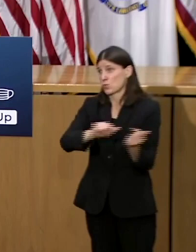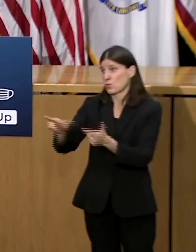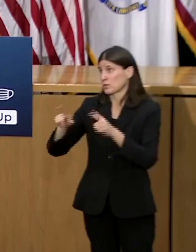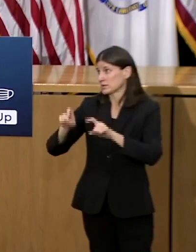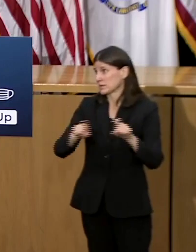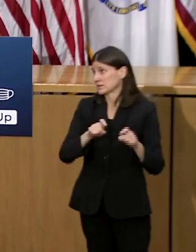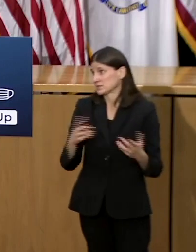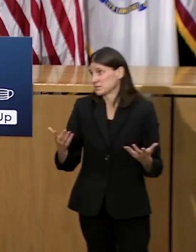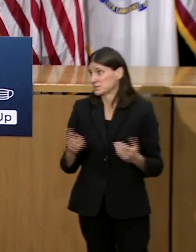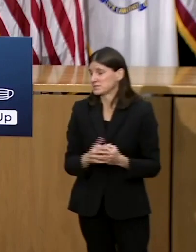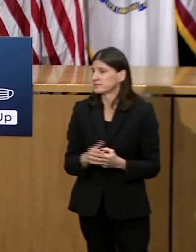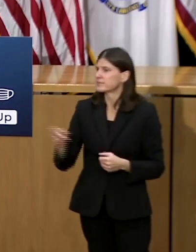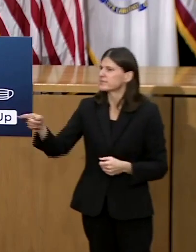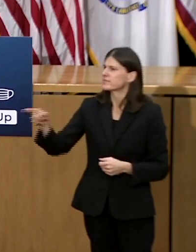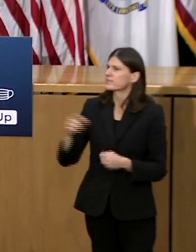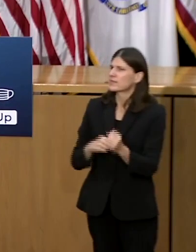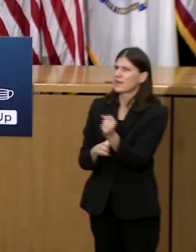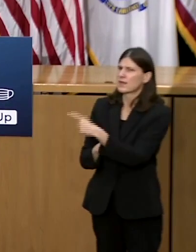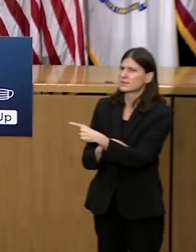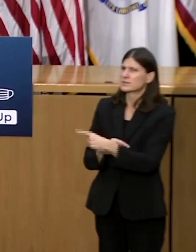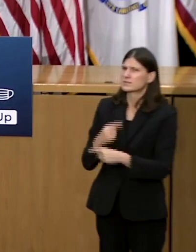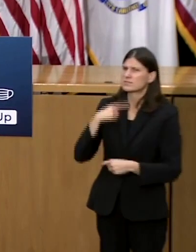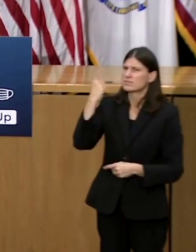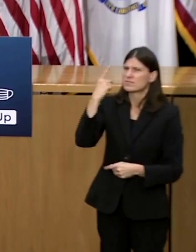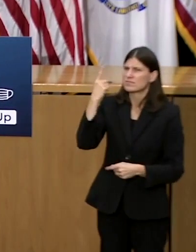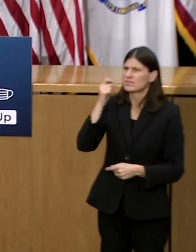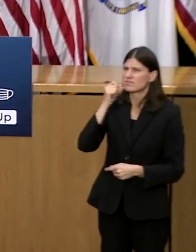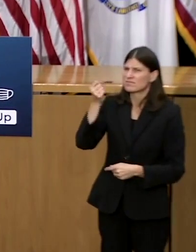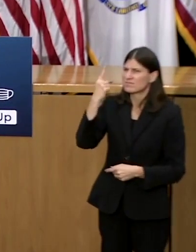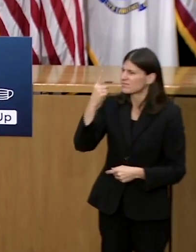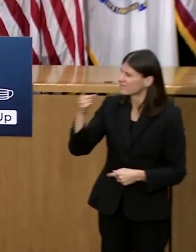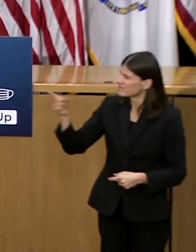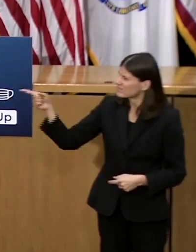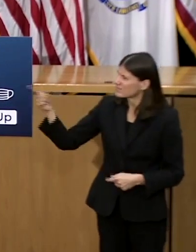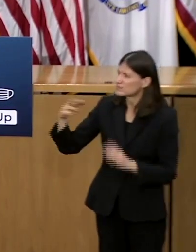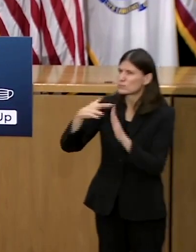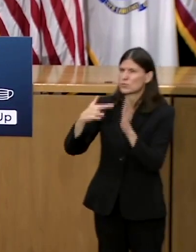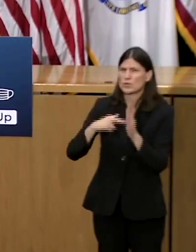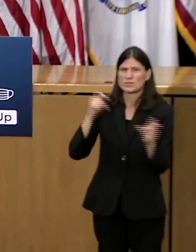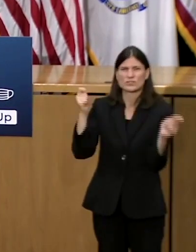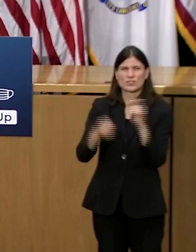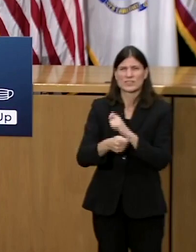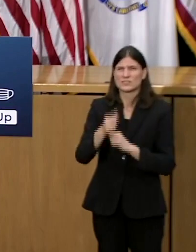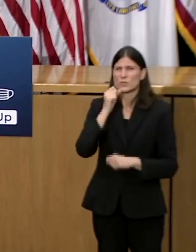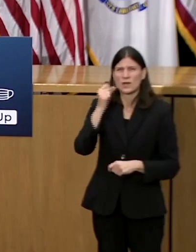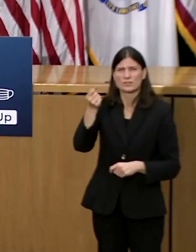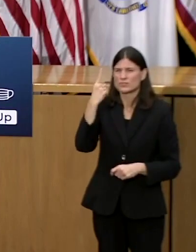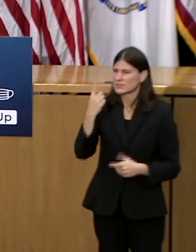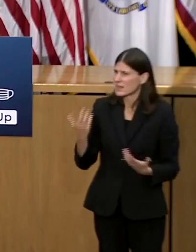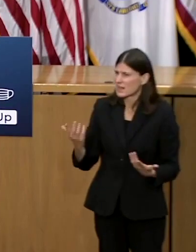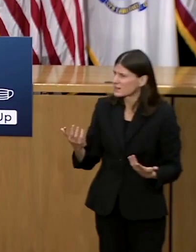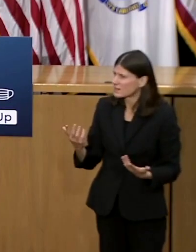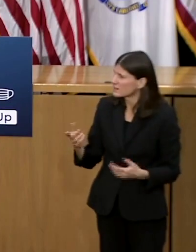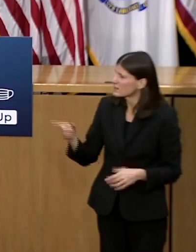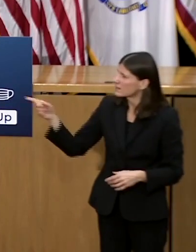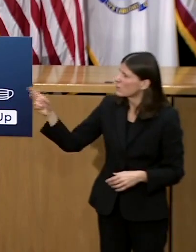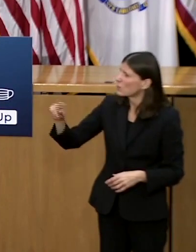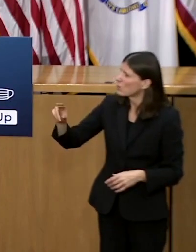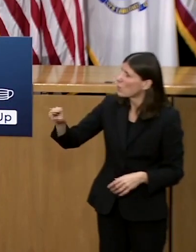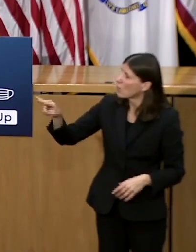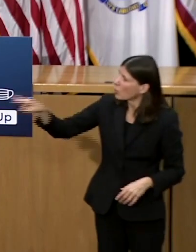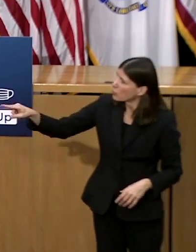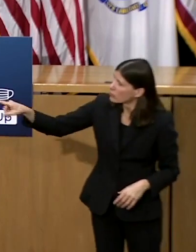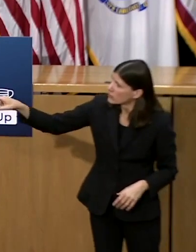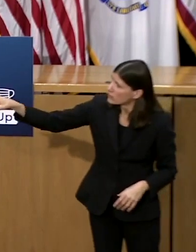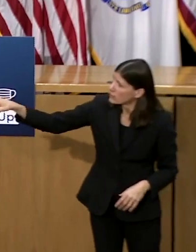reduce the number of red communities in a way. We incorporated more metrics into this. I mean, to have